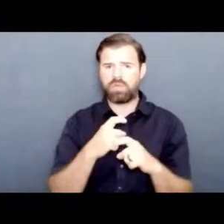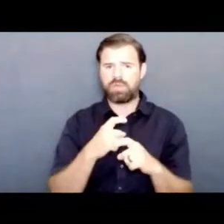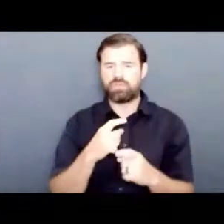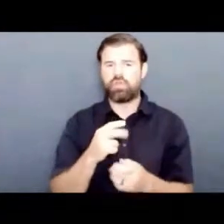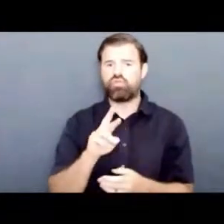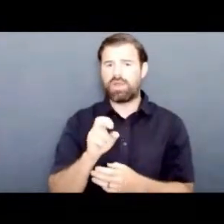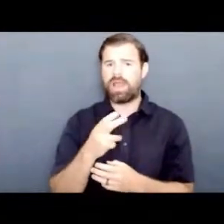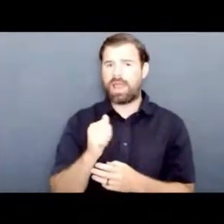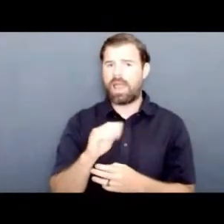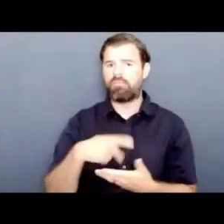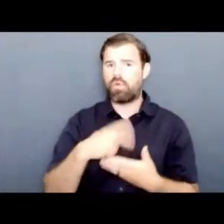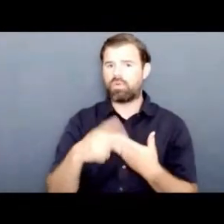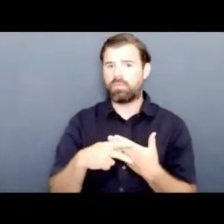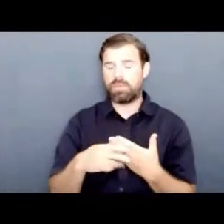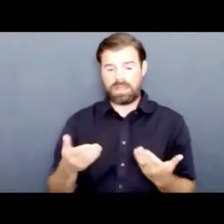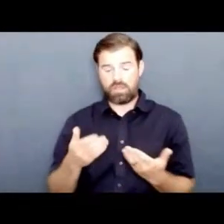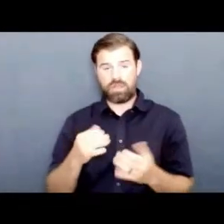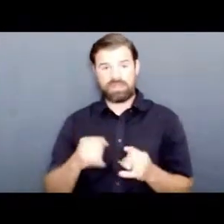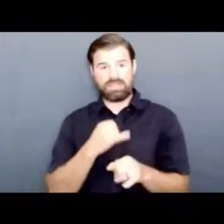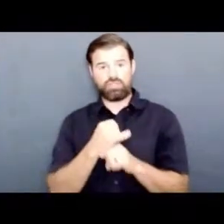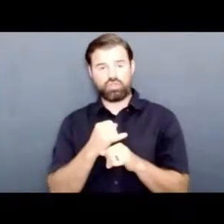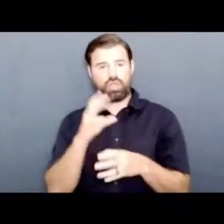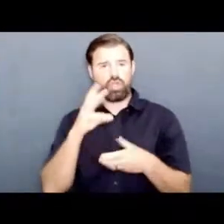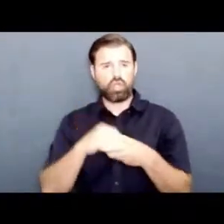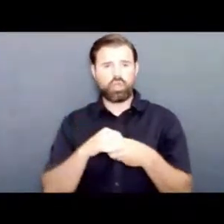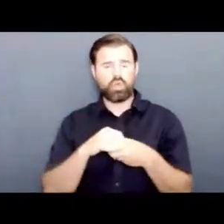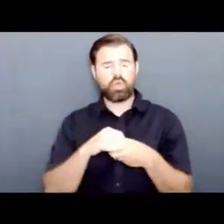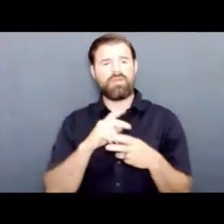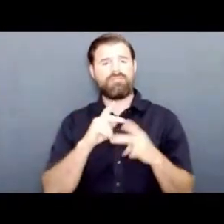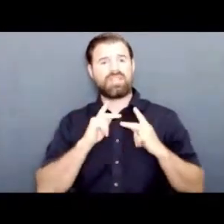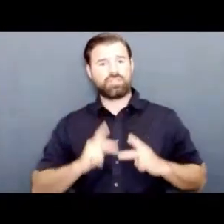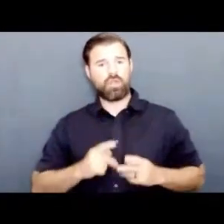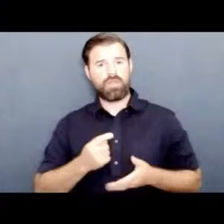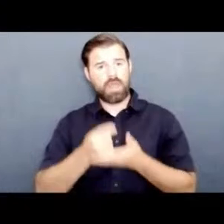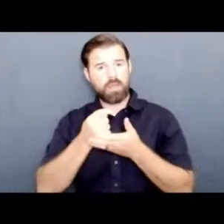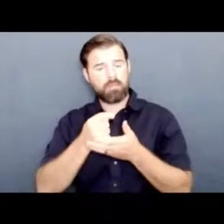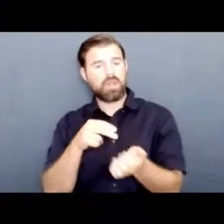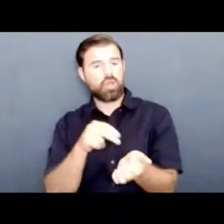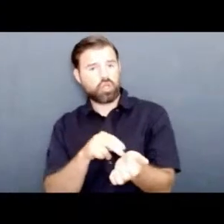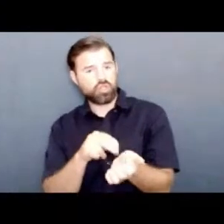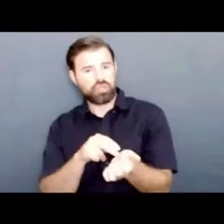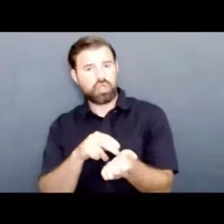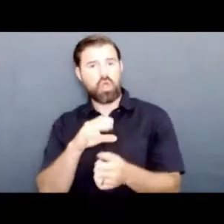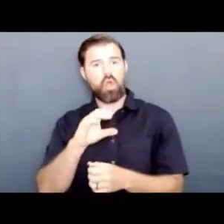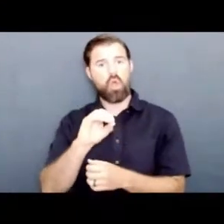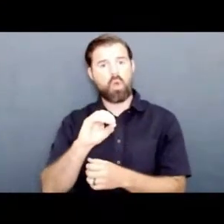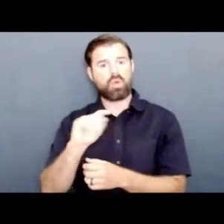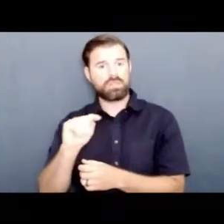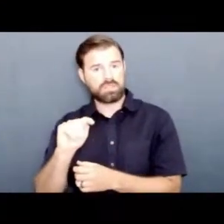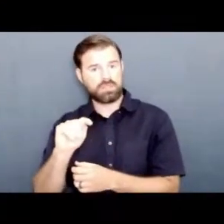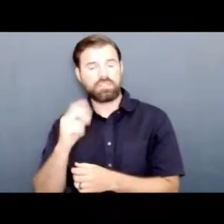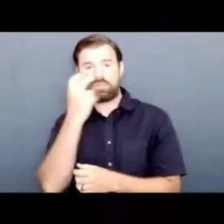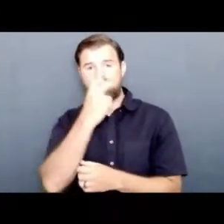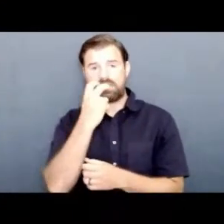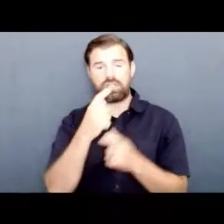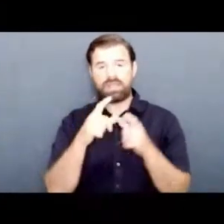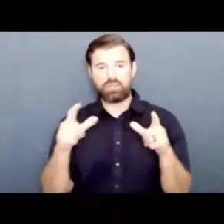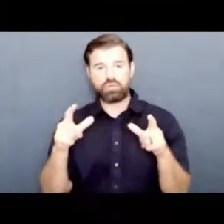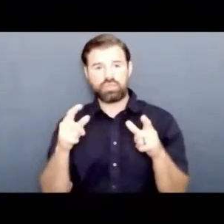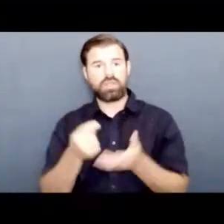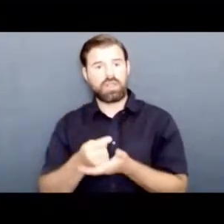the Institute, a patient's care team includes physical therapists, rehabilitation nurses, occupational therapists, speech